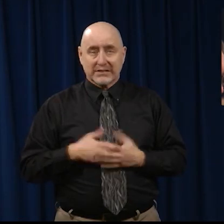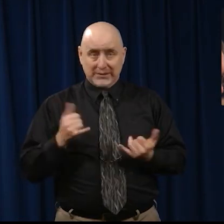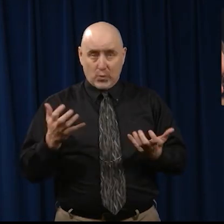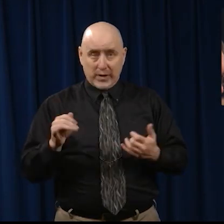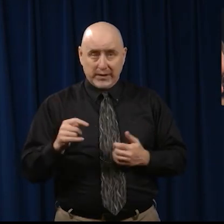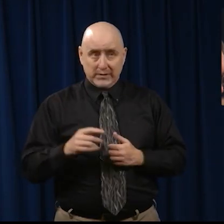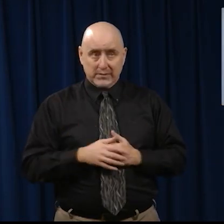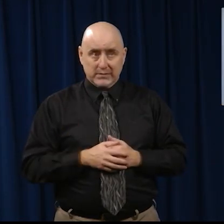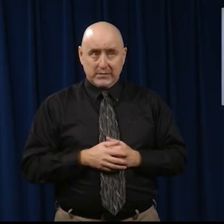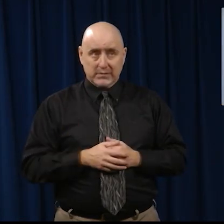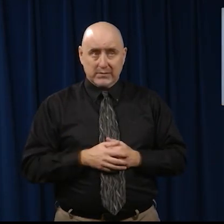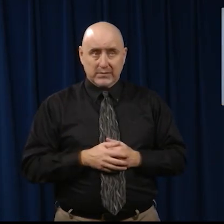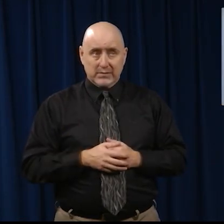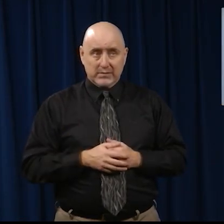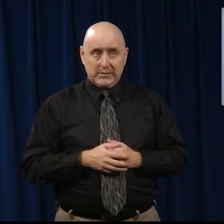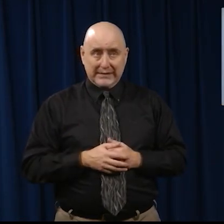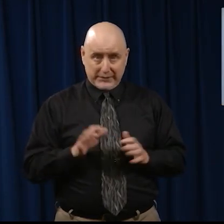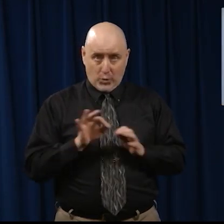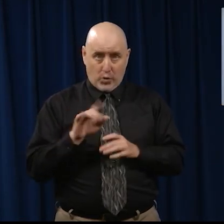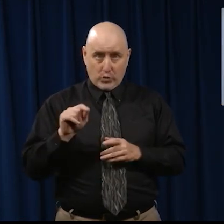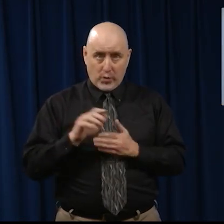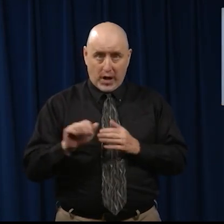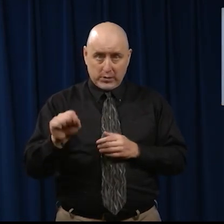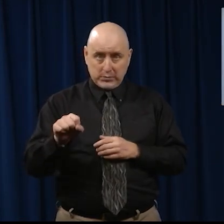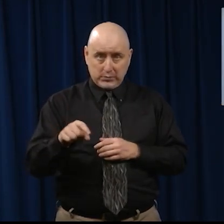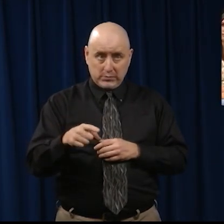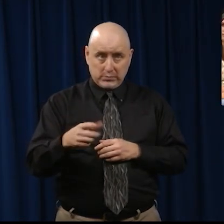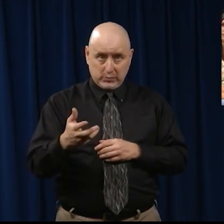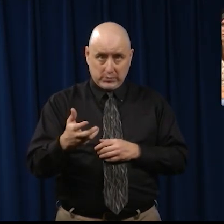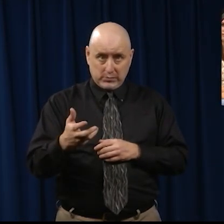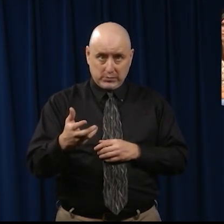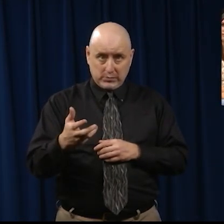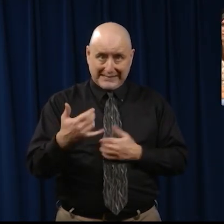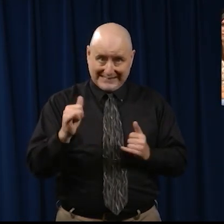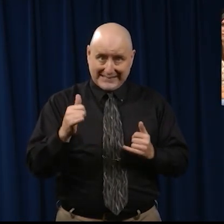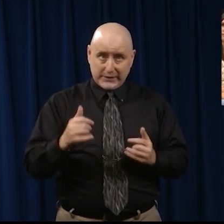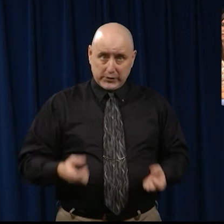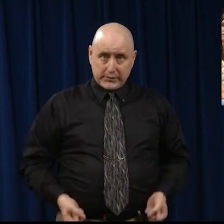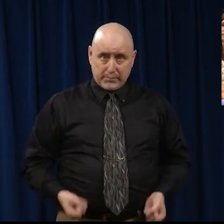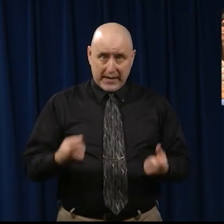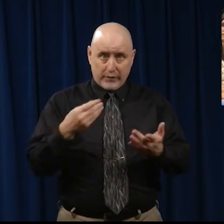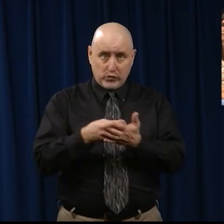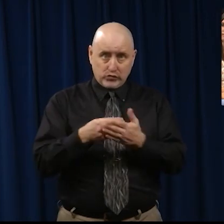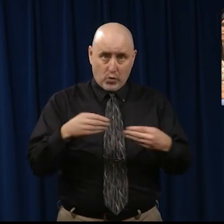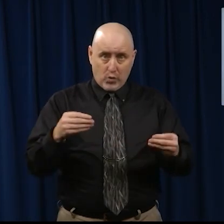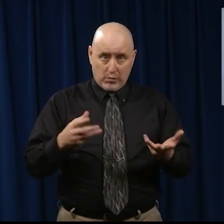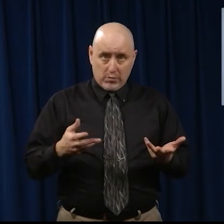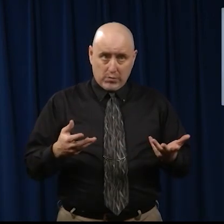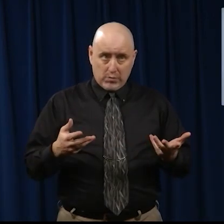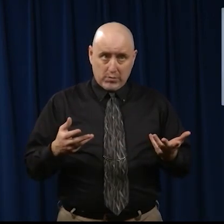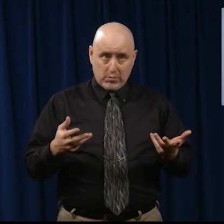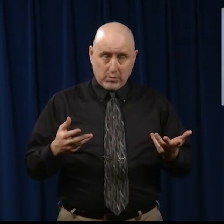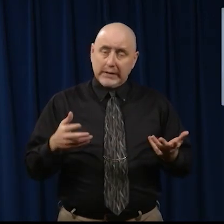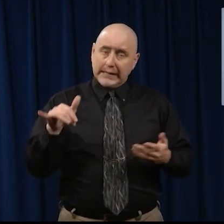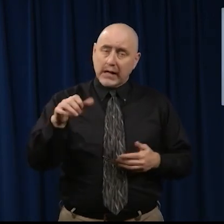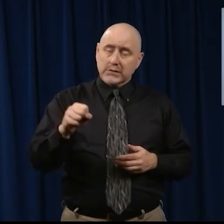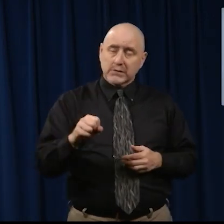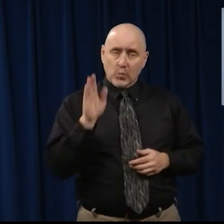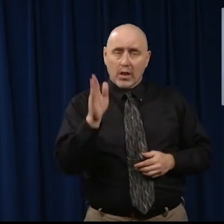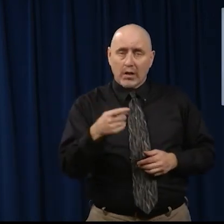You guys still want it? Still worth $20? Still spend at any store that there is?